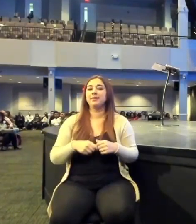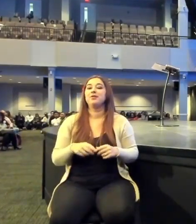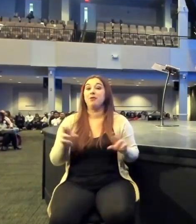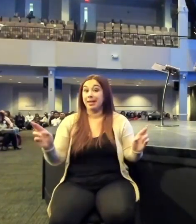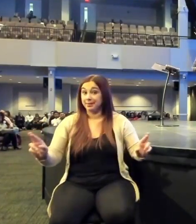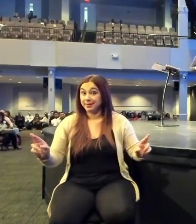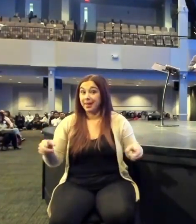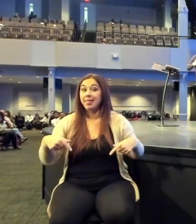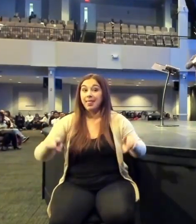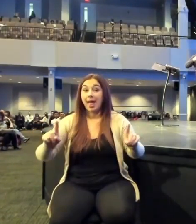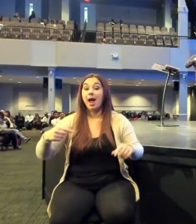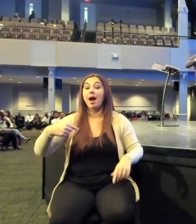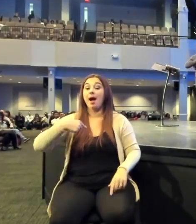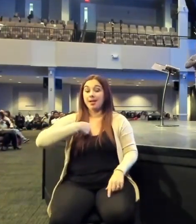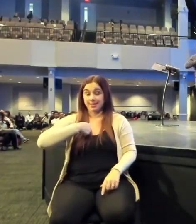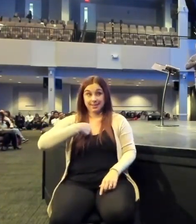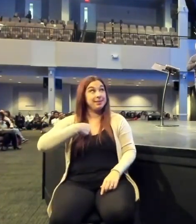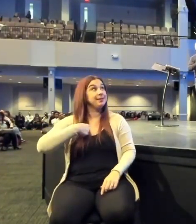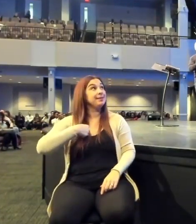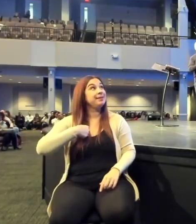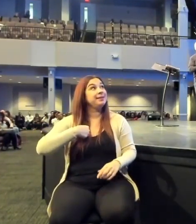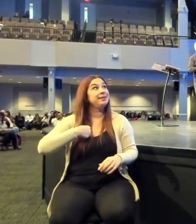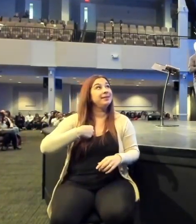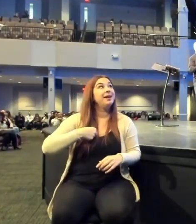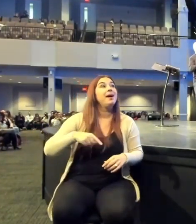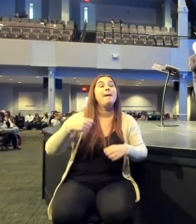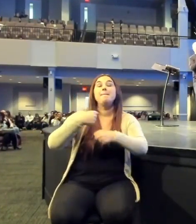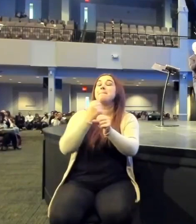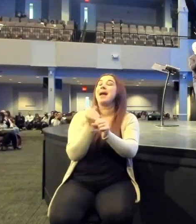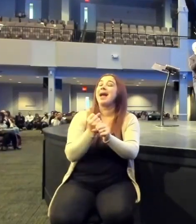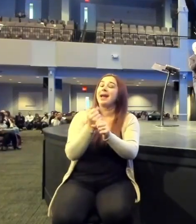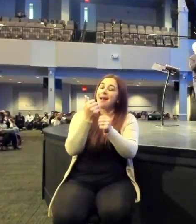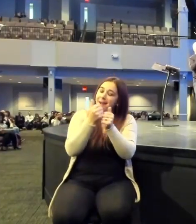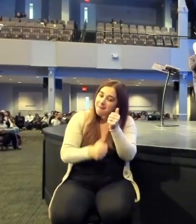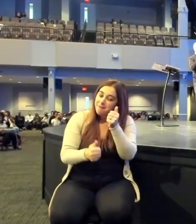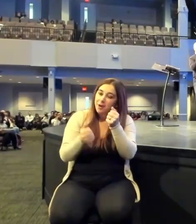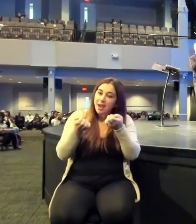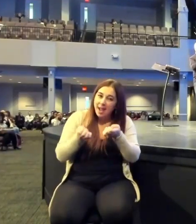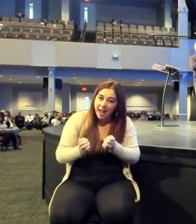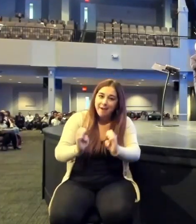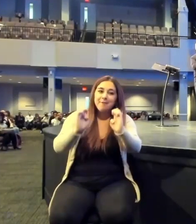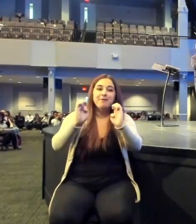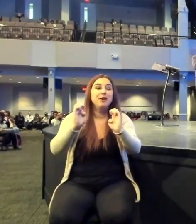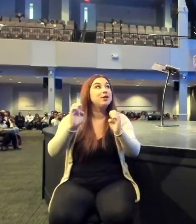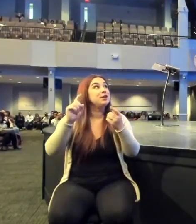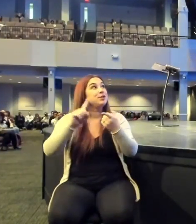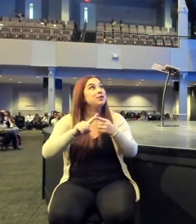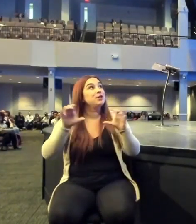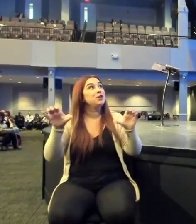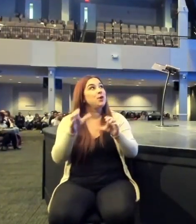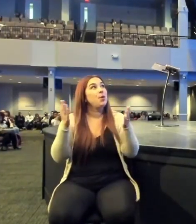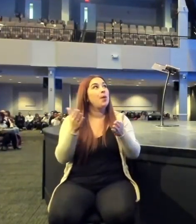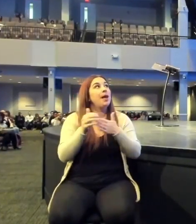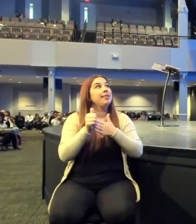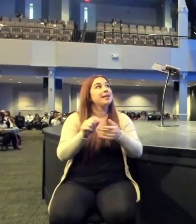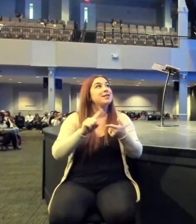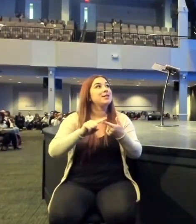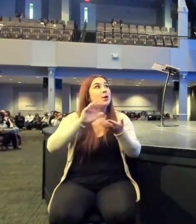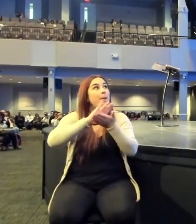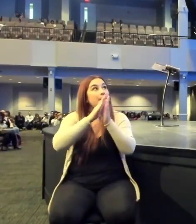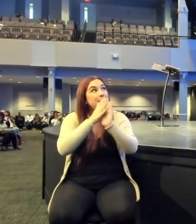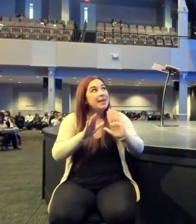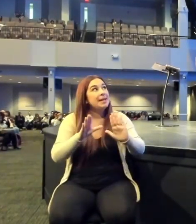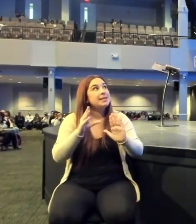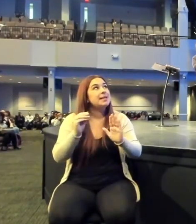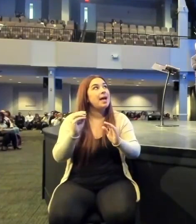ready? Let us, therefore, make every effort to do what leads to